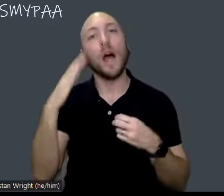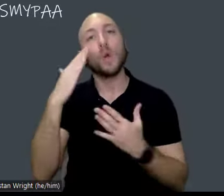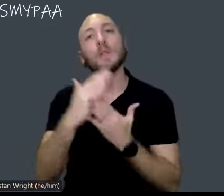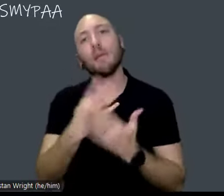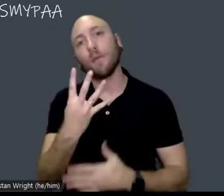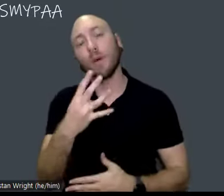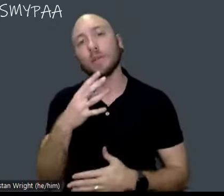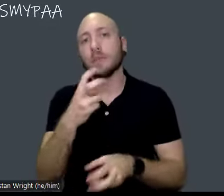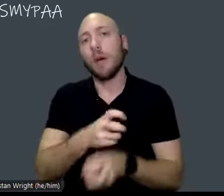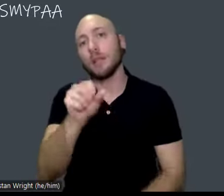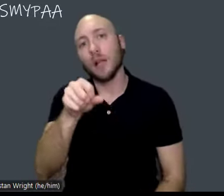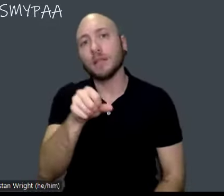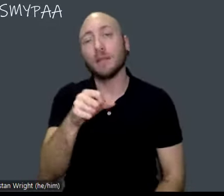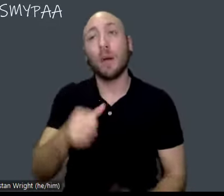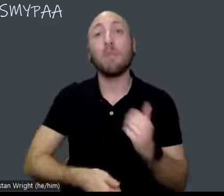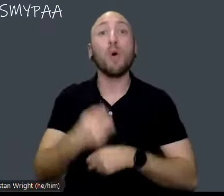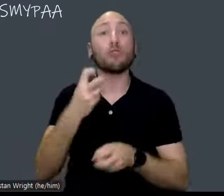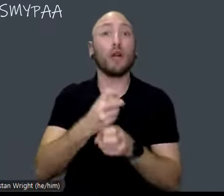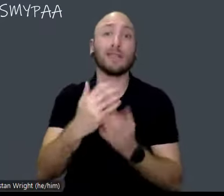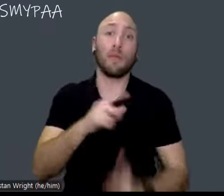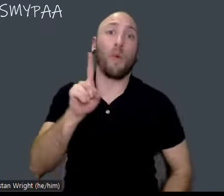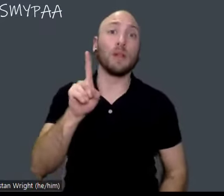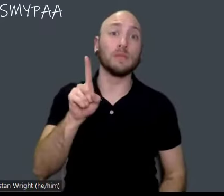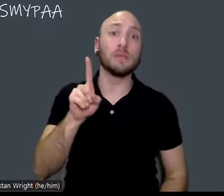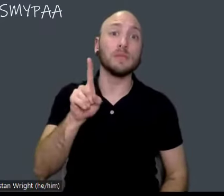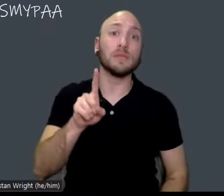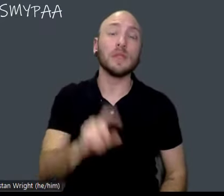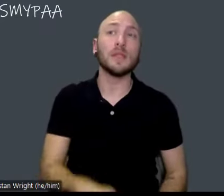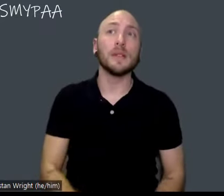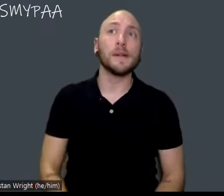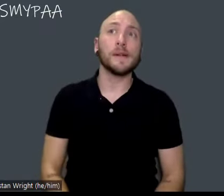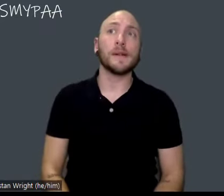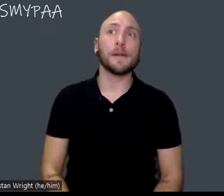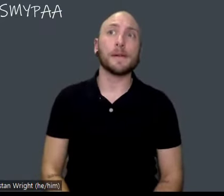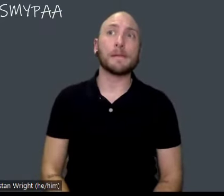very hard. But the step one